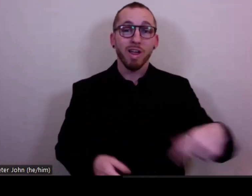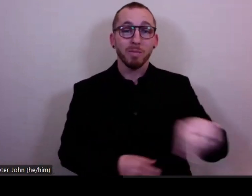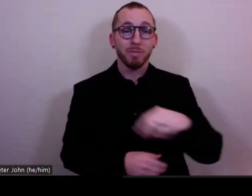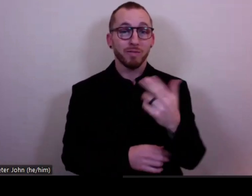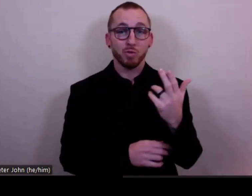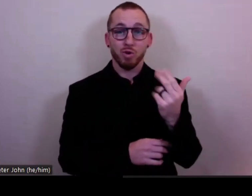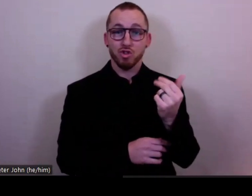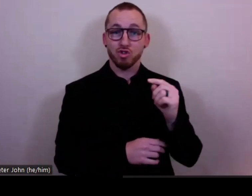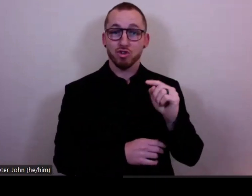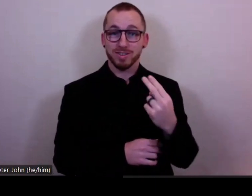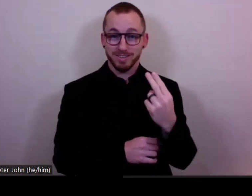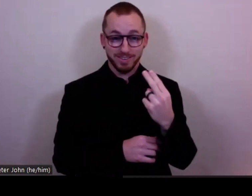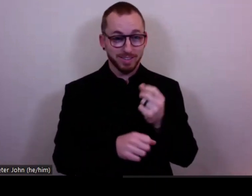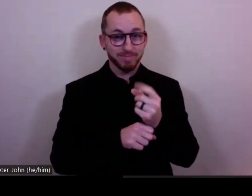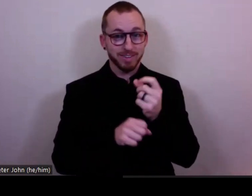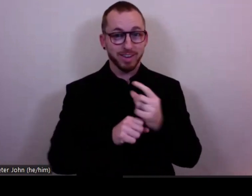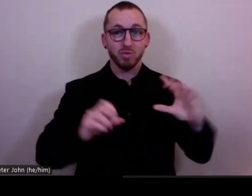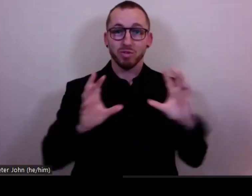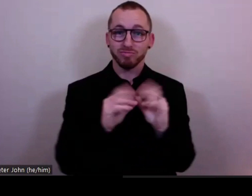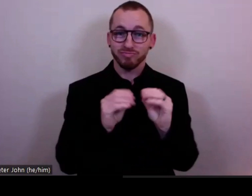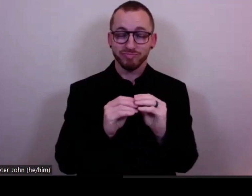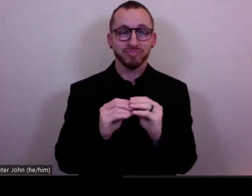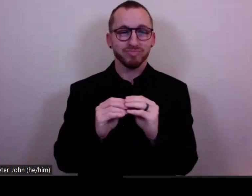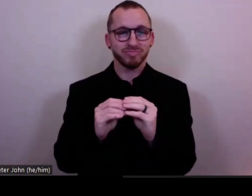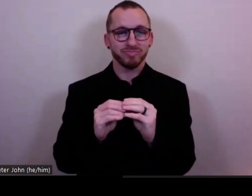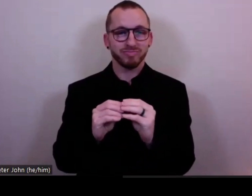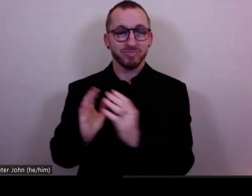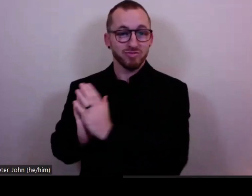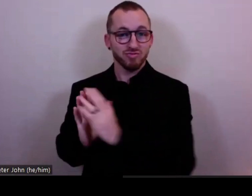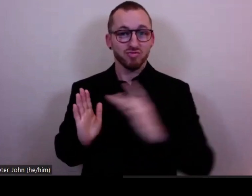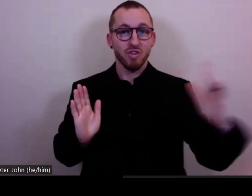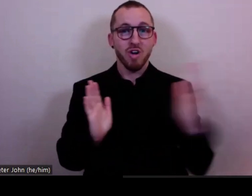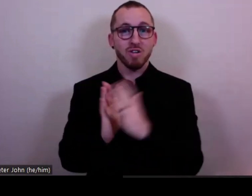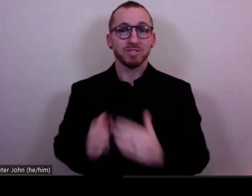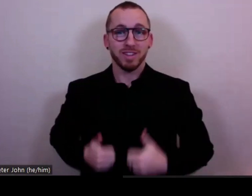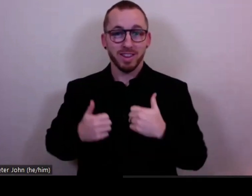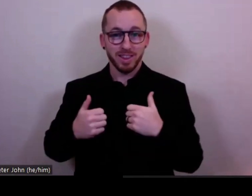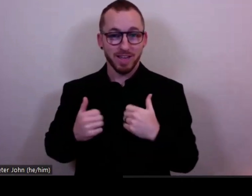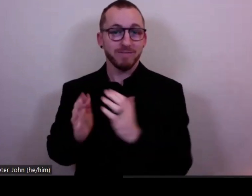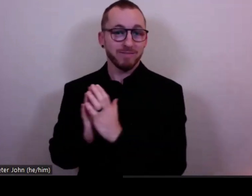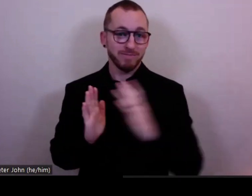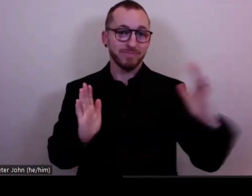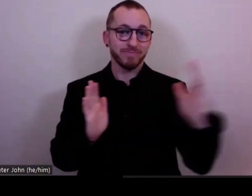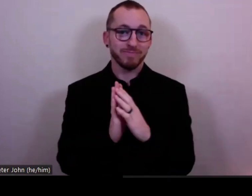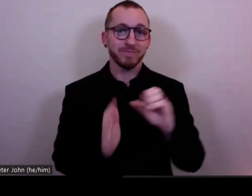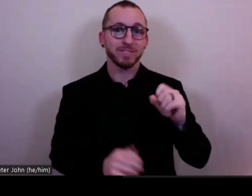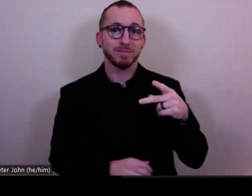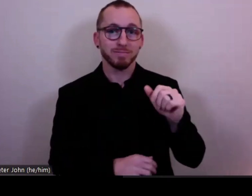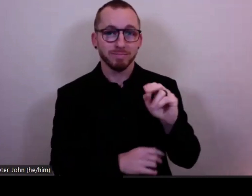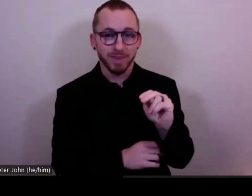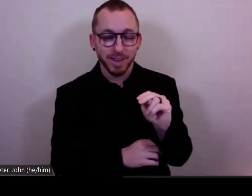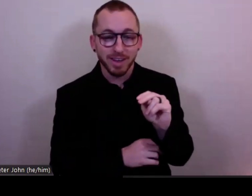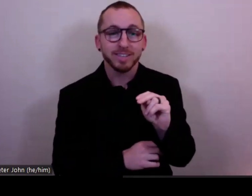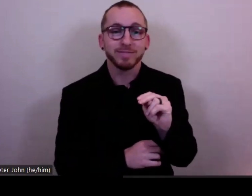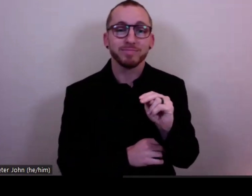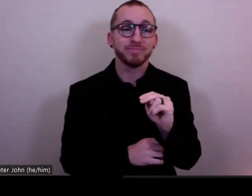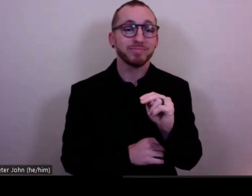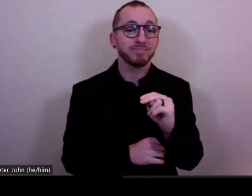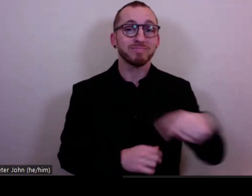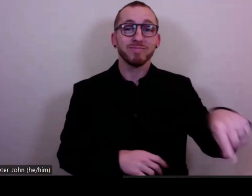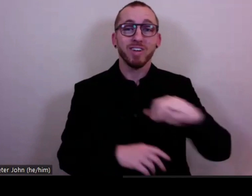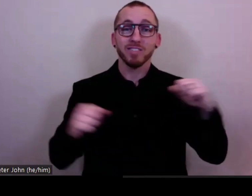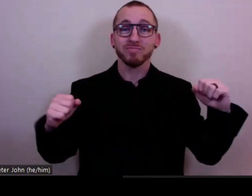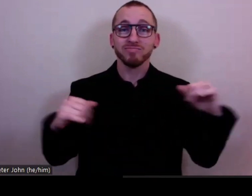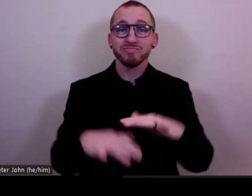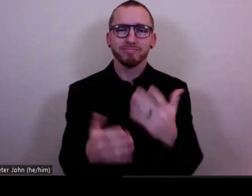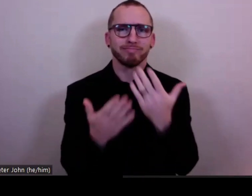Let's give it up for 13 years of this amazing gathering. I'm always interested to